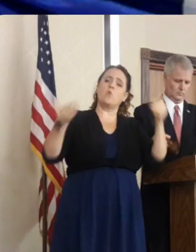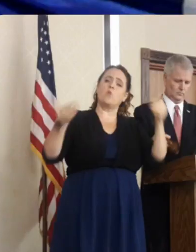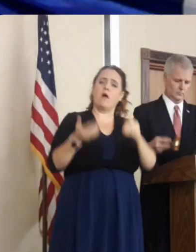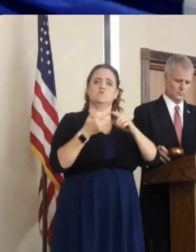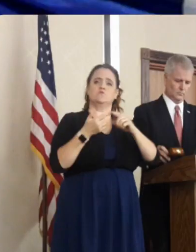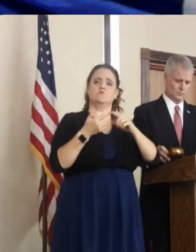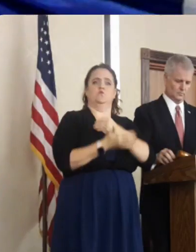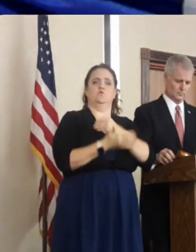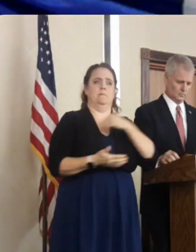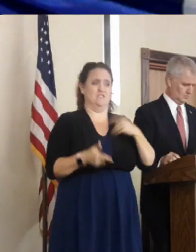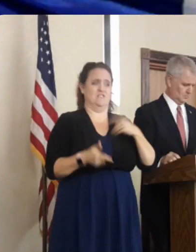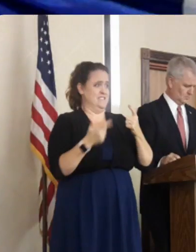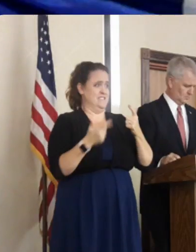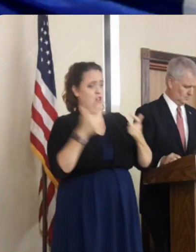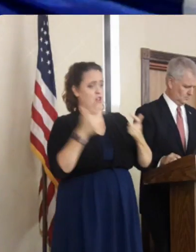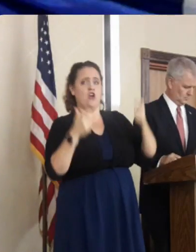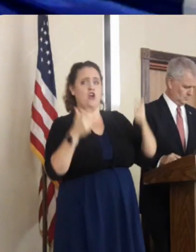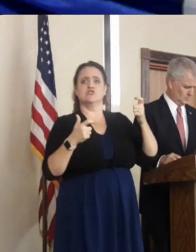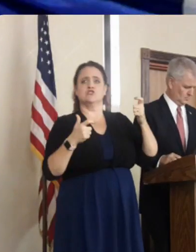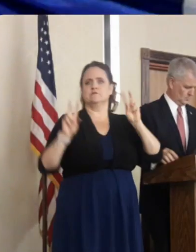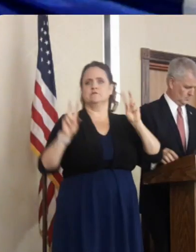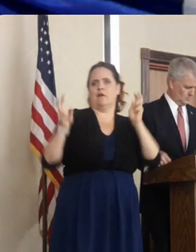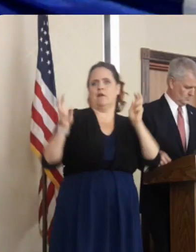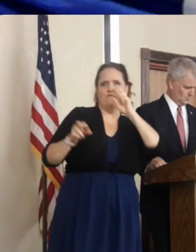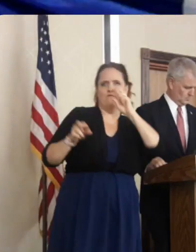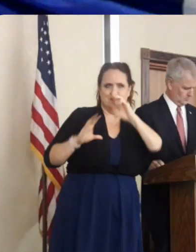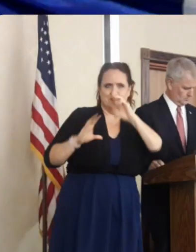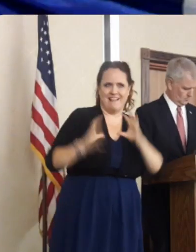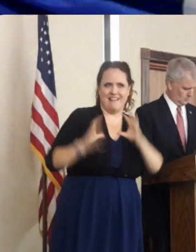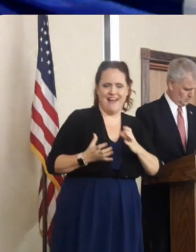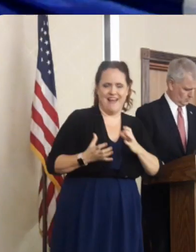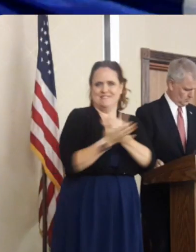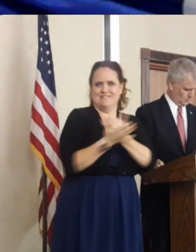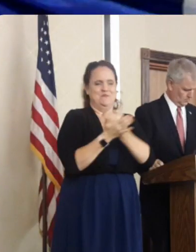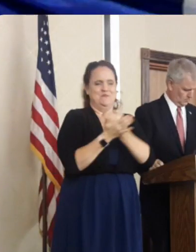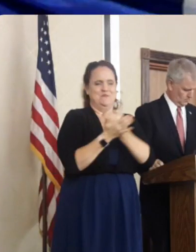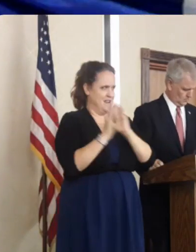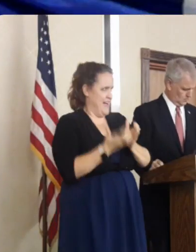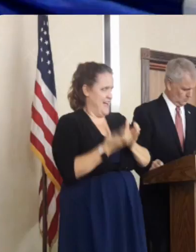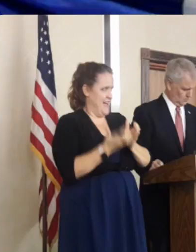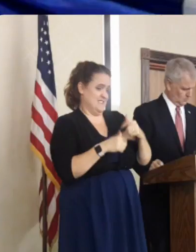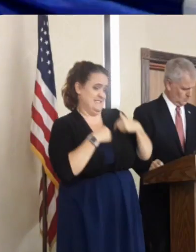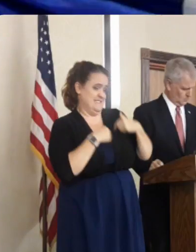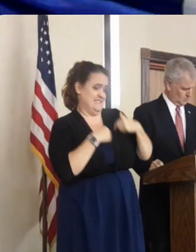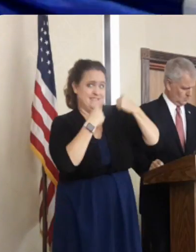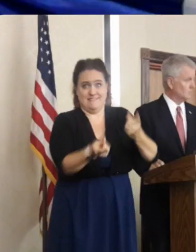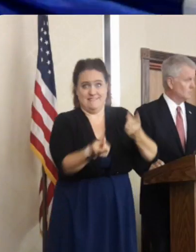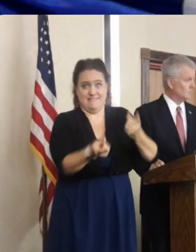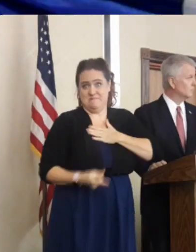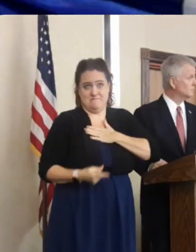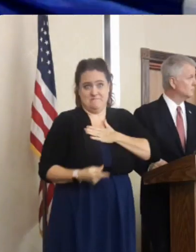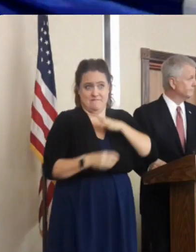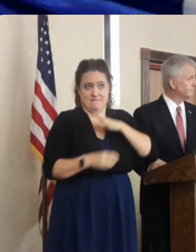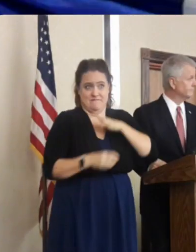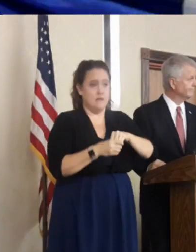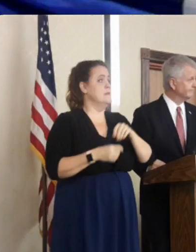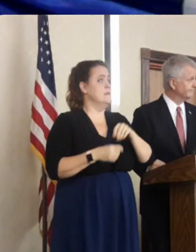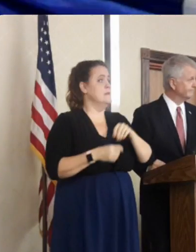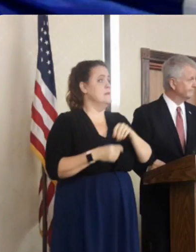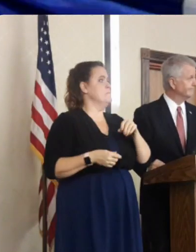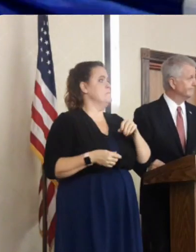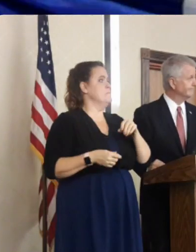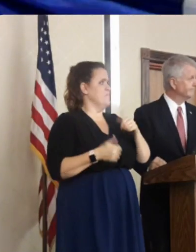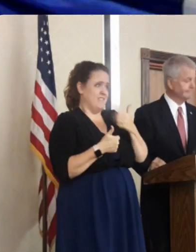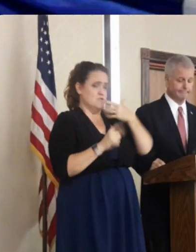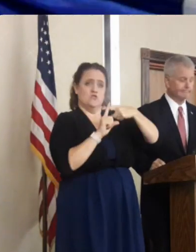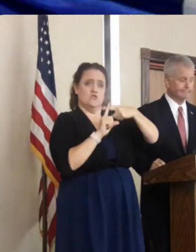freshman class, if not ever, and then certainly in my tenure. I think that speaks good for the SREC in